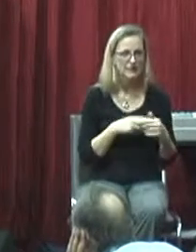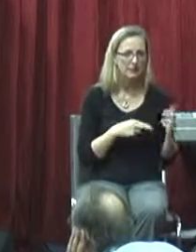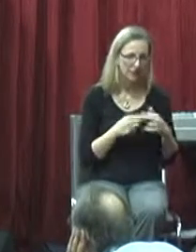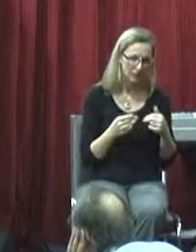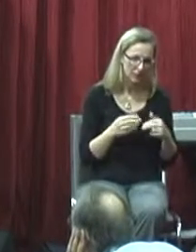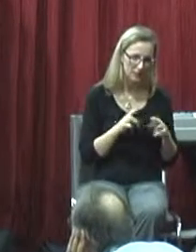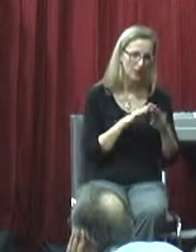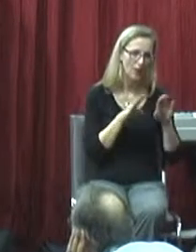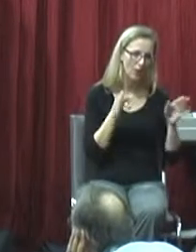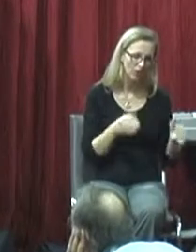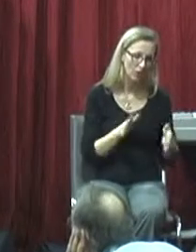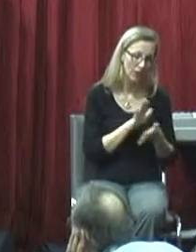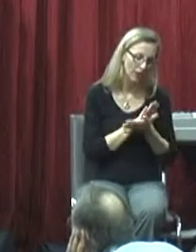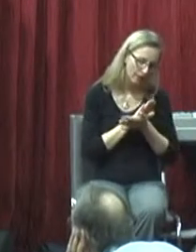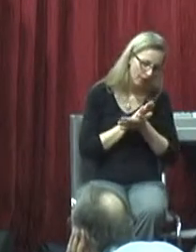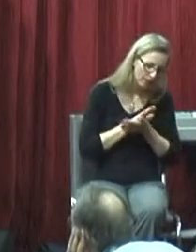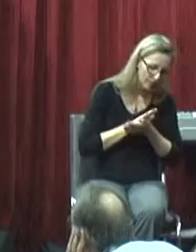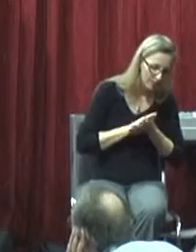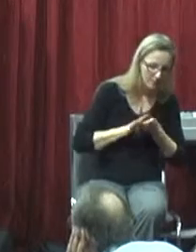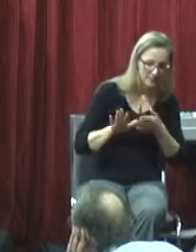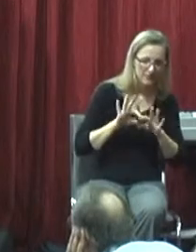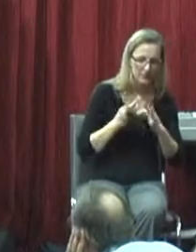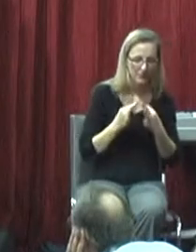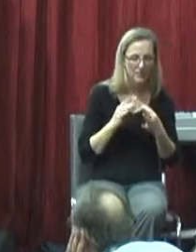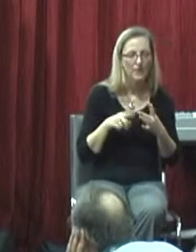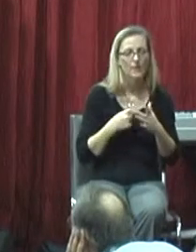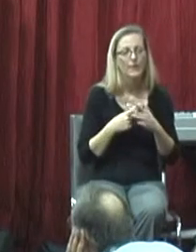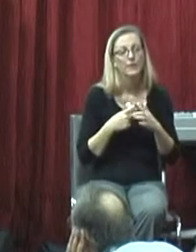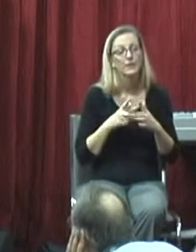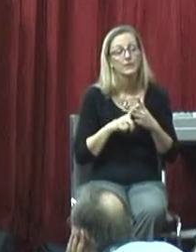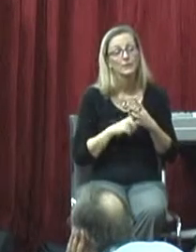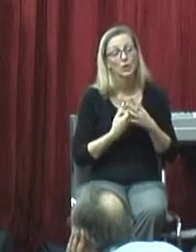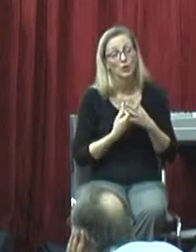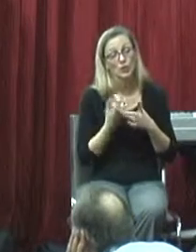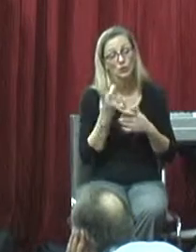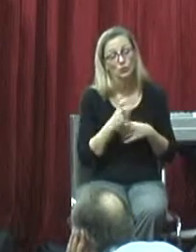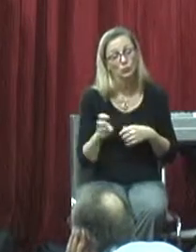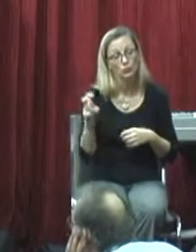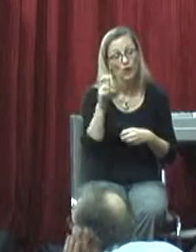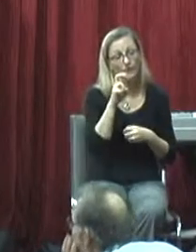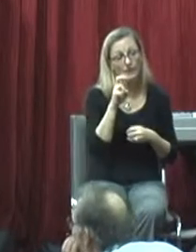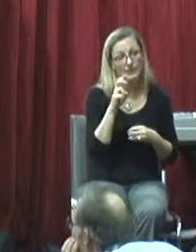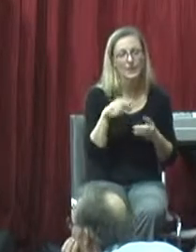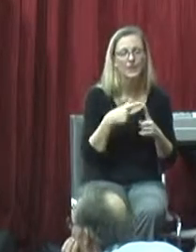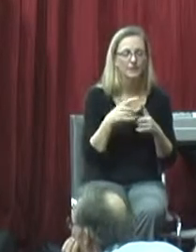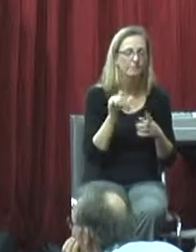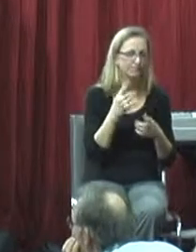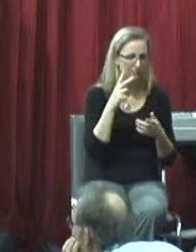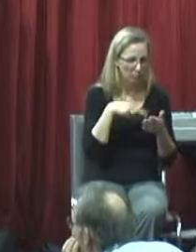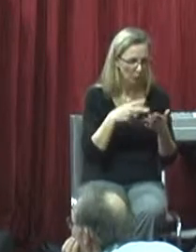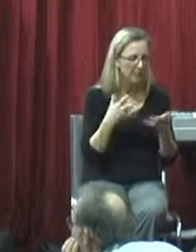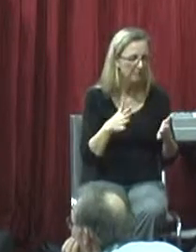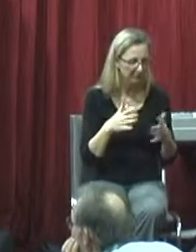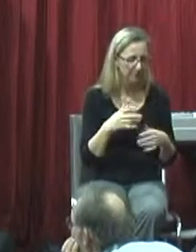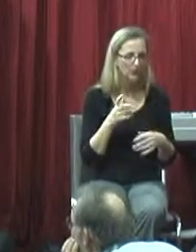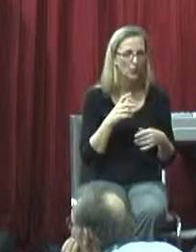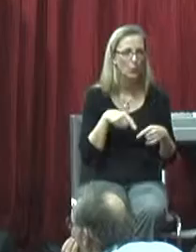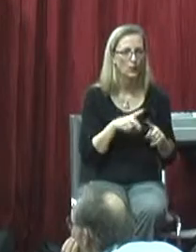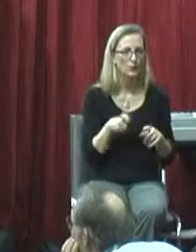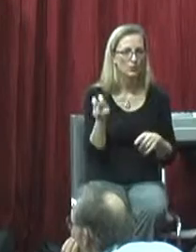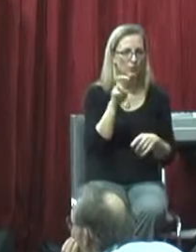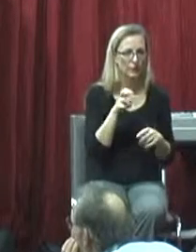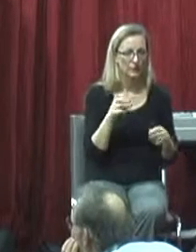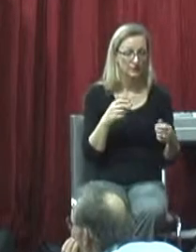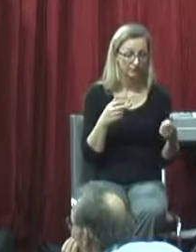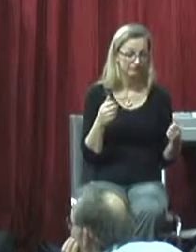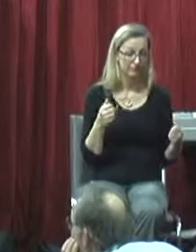altar, cleanse his family, and they started traveling. And then as we read, that next slide, as they journeyed, the terror of